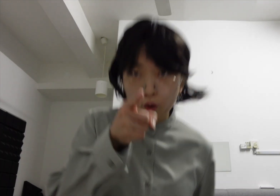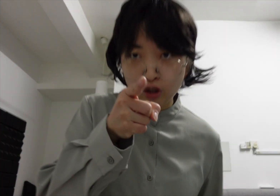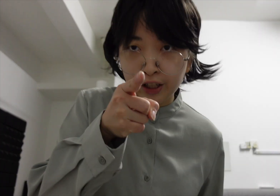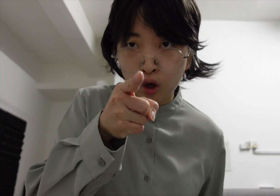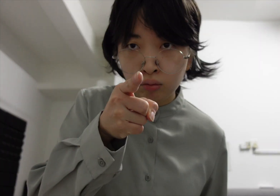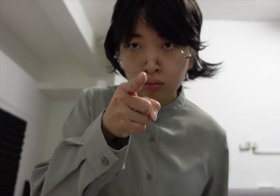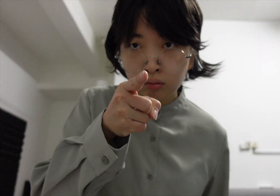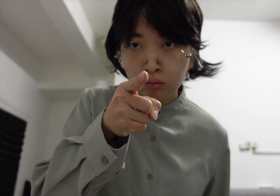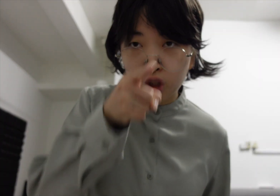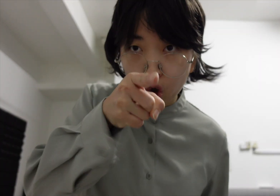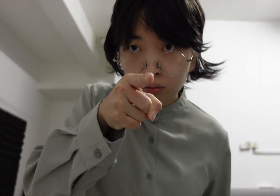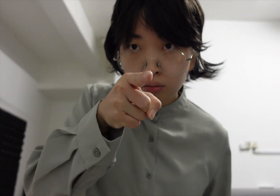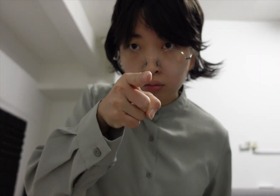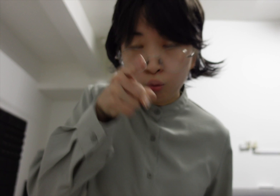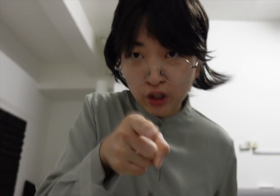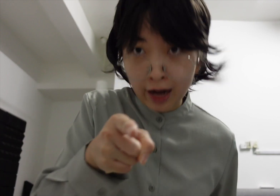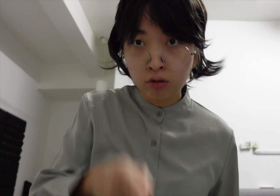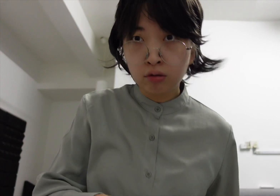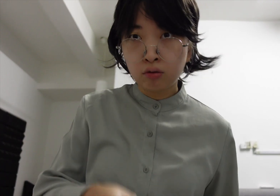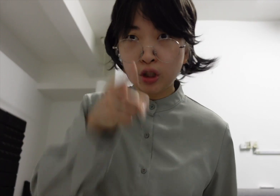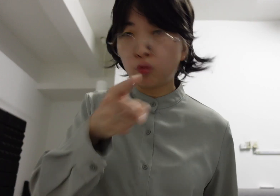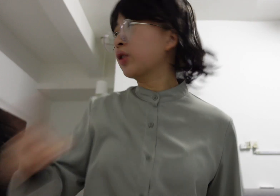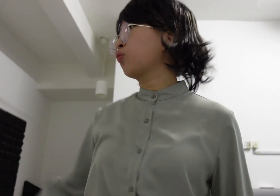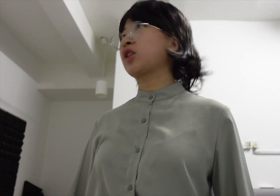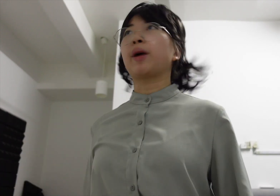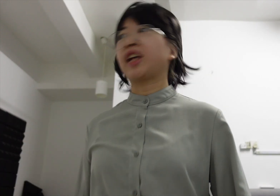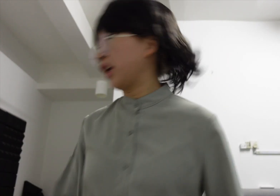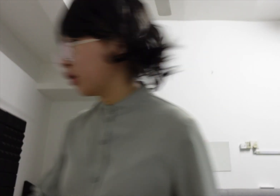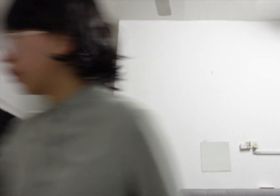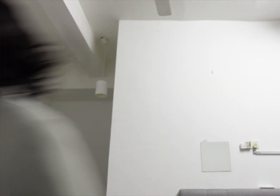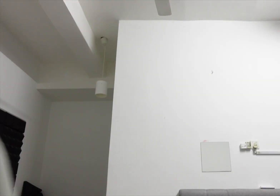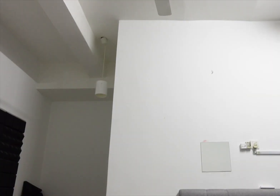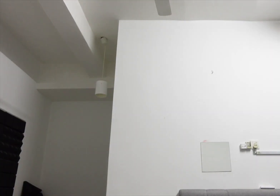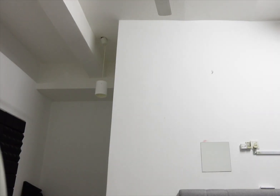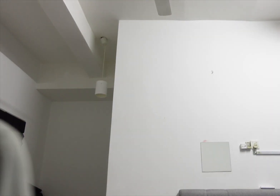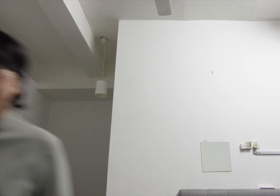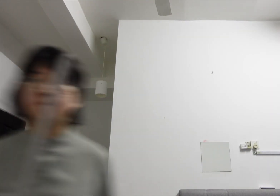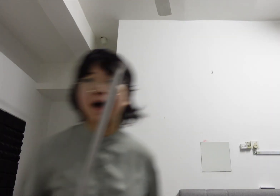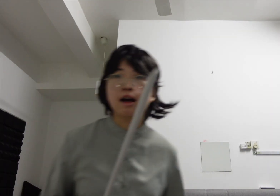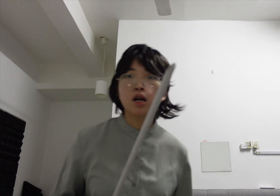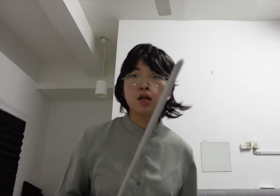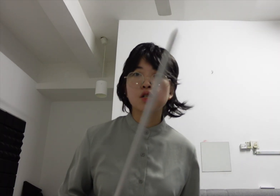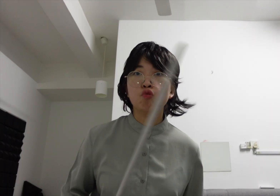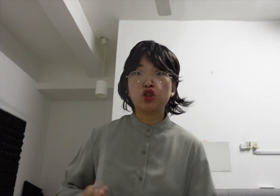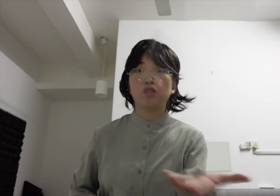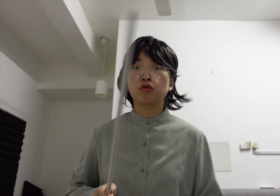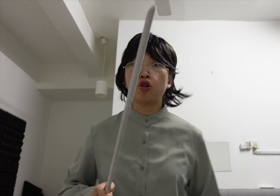watch the video? Did you? Watch it now. Watch it. What's my cane? Where's my cane? Huh? Watch it. Or